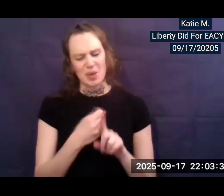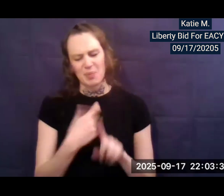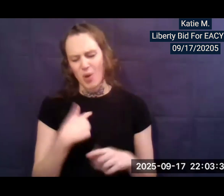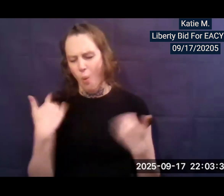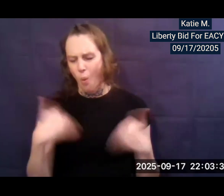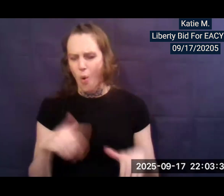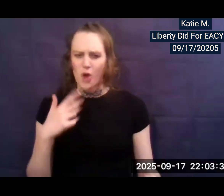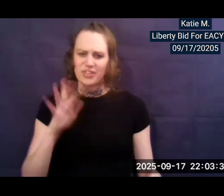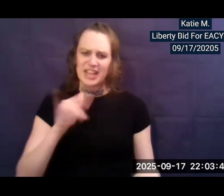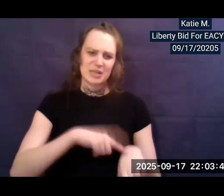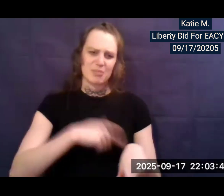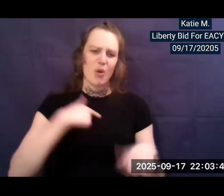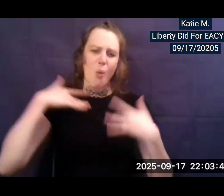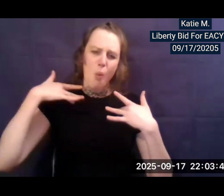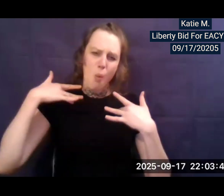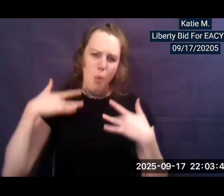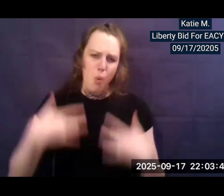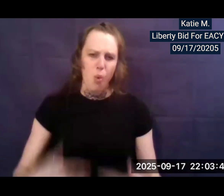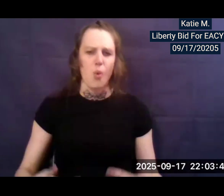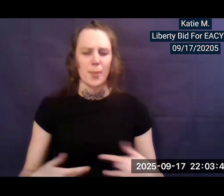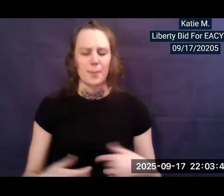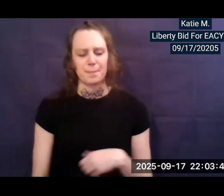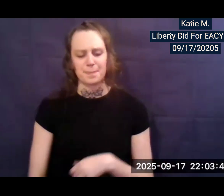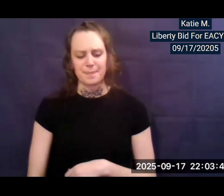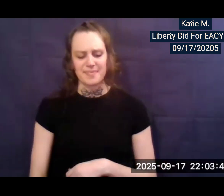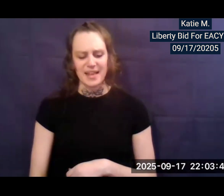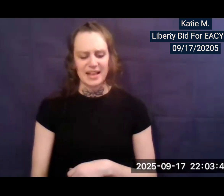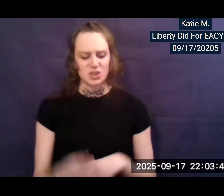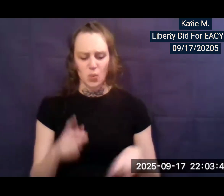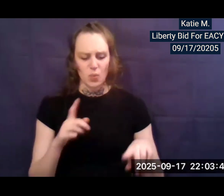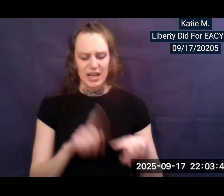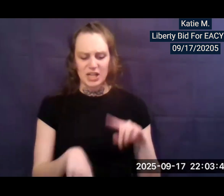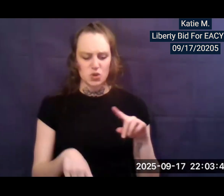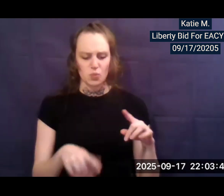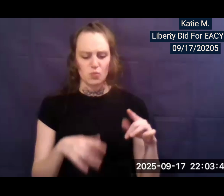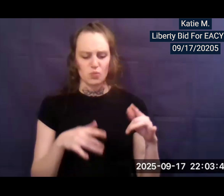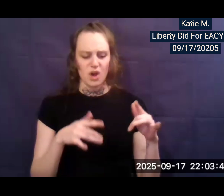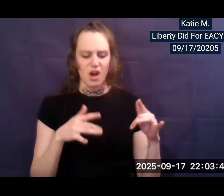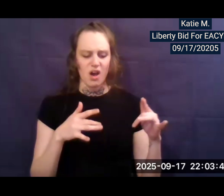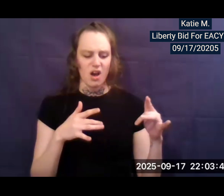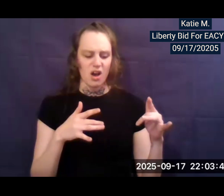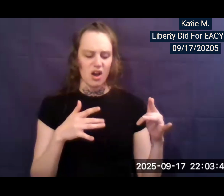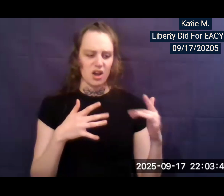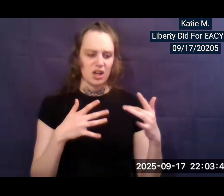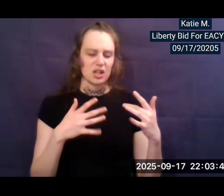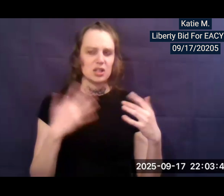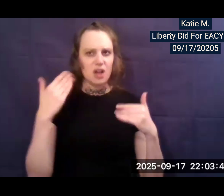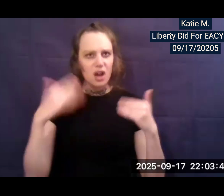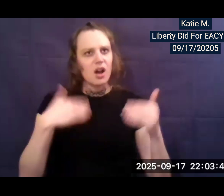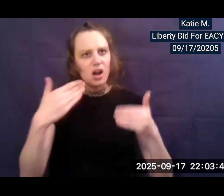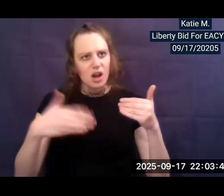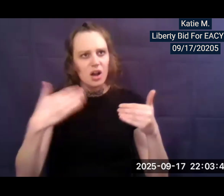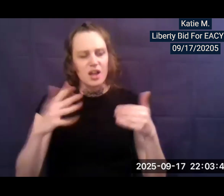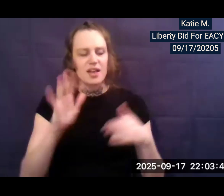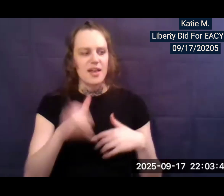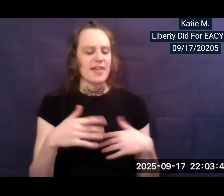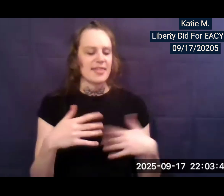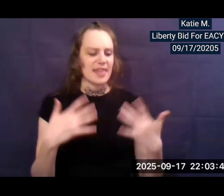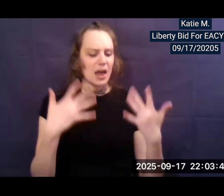then we couldn't really grieve him because then my dad became sick. Um, I will say though too, I mean,